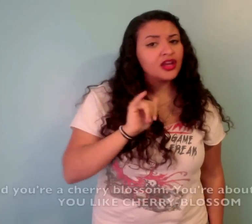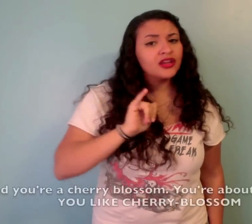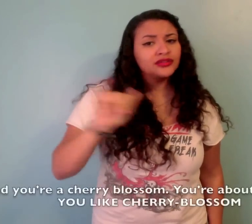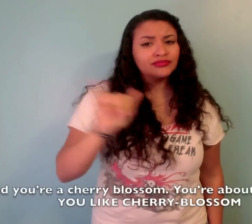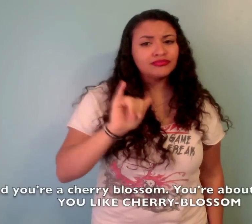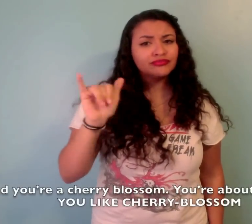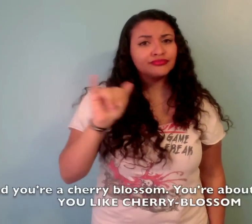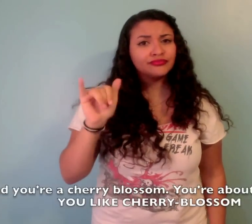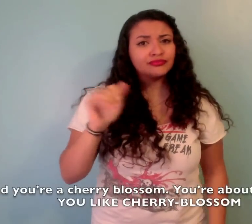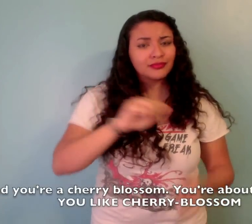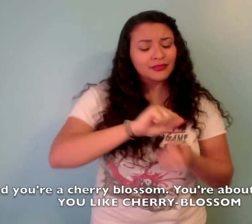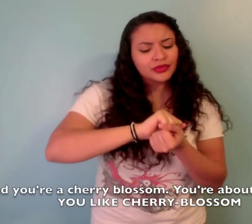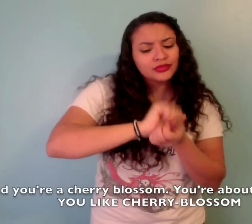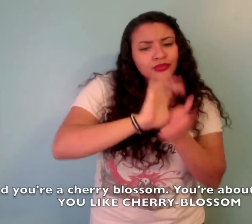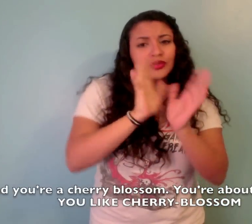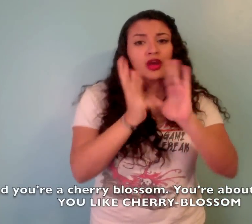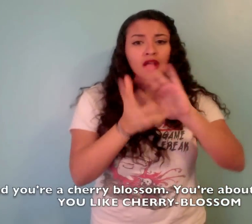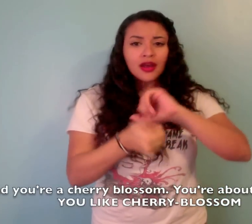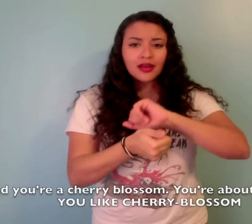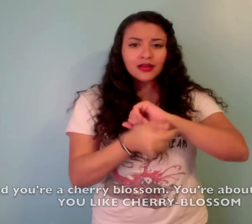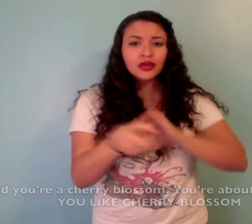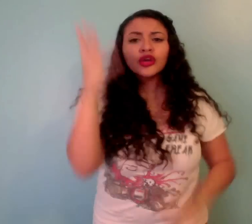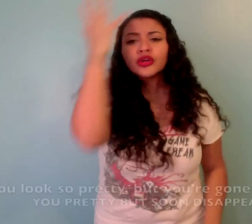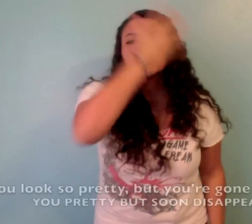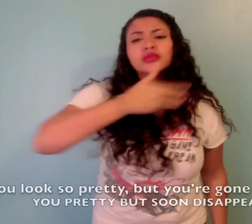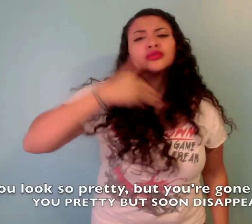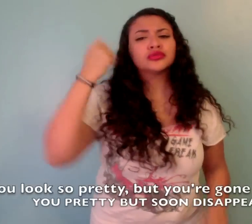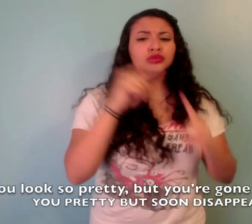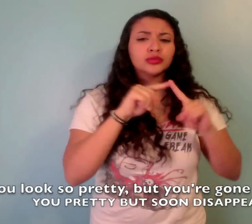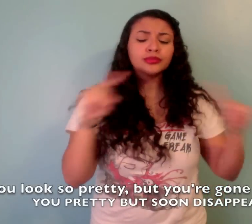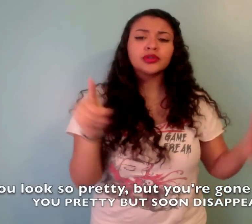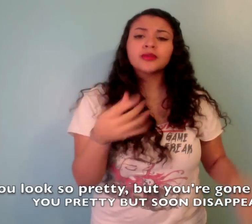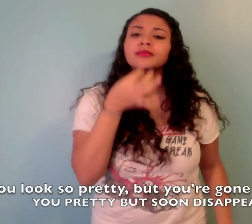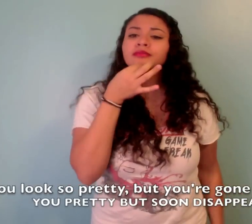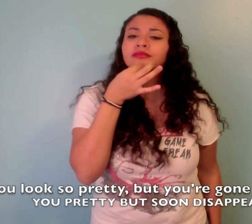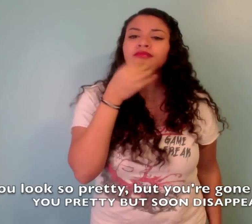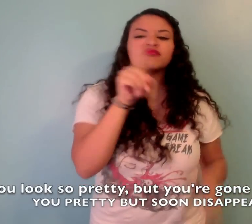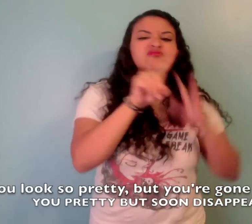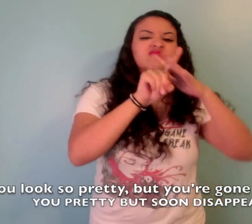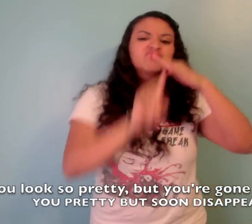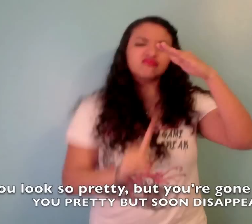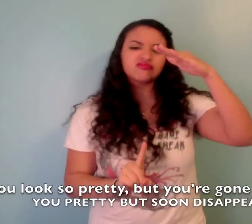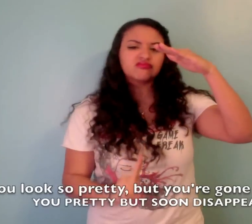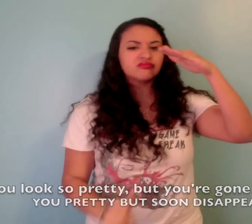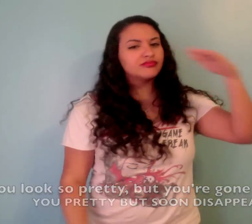And you're a cherry blossom, you're about to bloom You look so pretty, but you're gone so soon